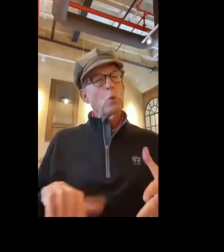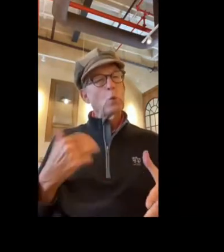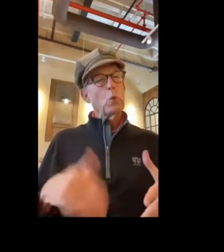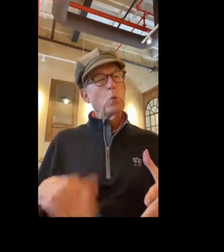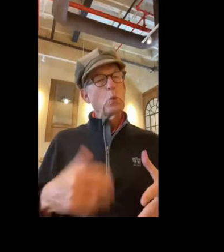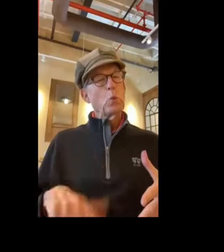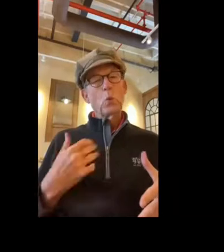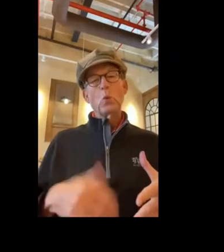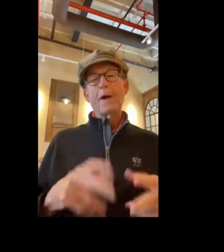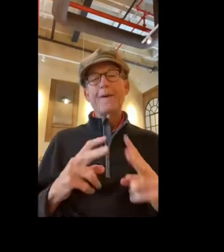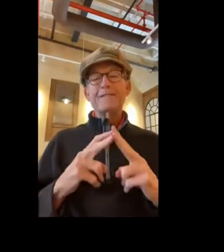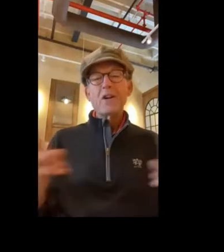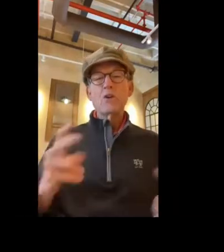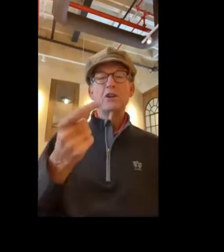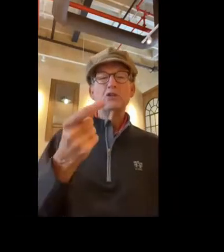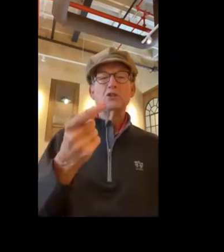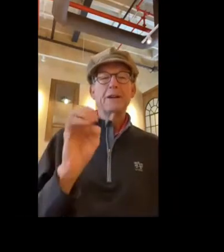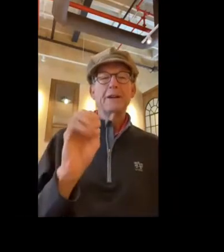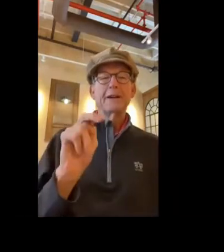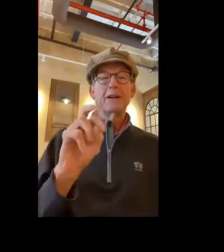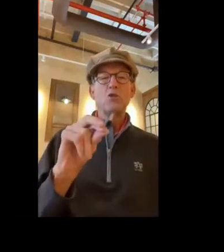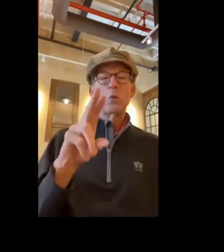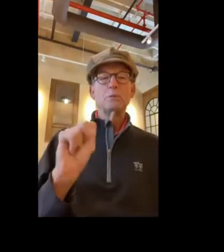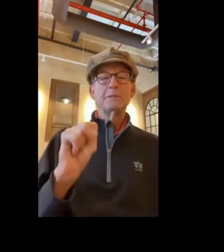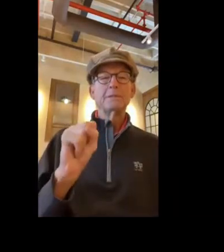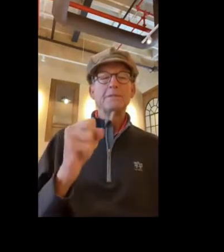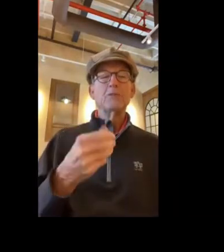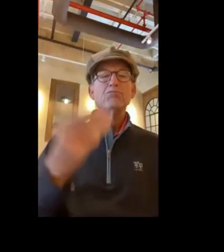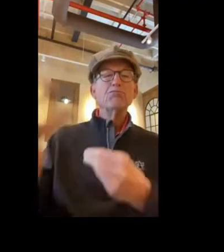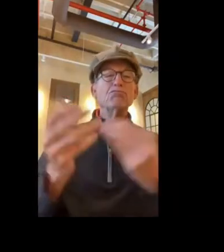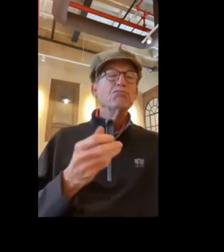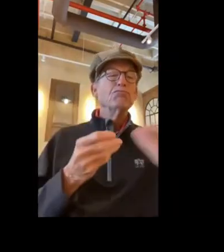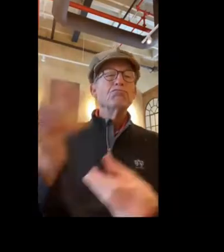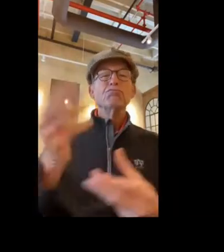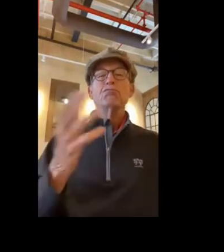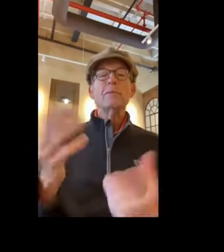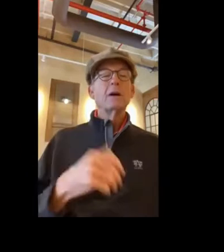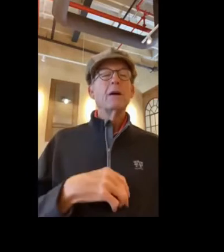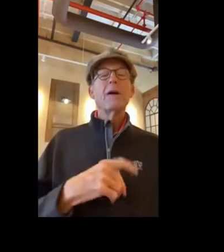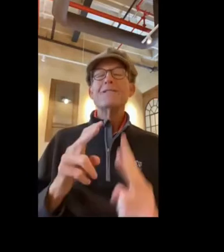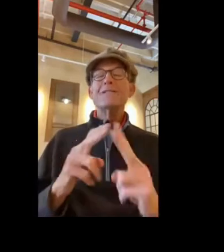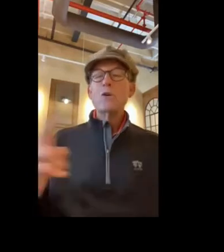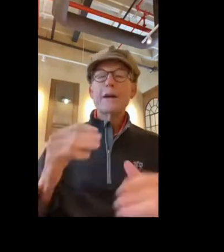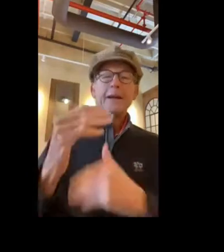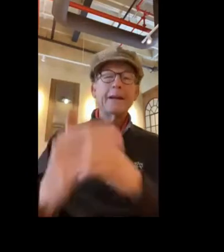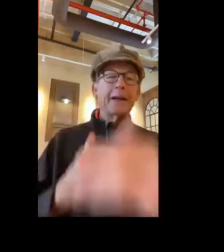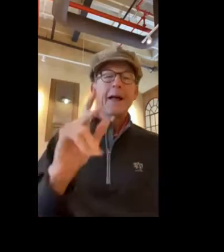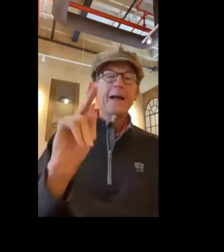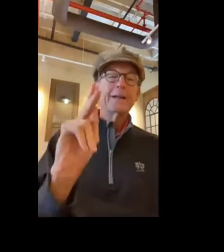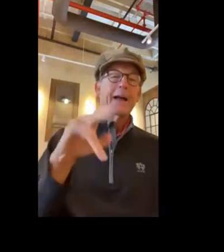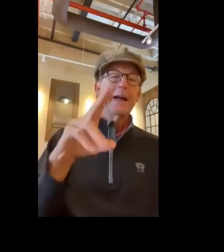His heart is big. Wow. Very generous. Very giving.